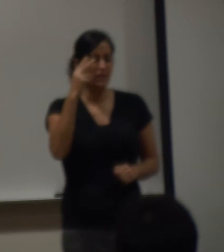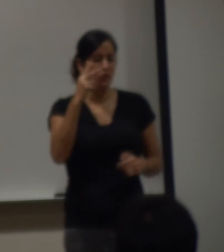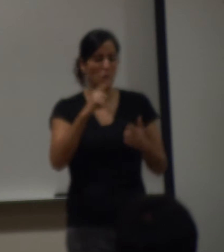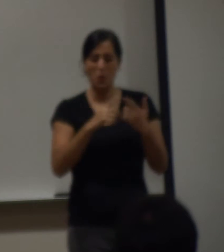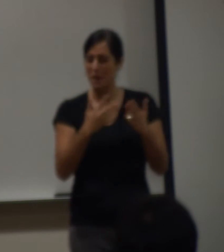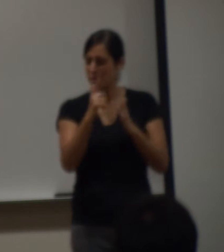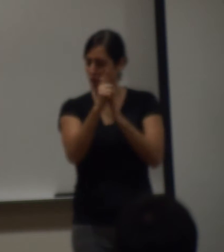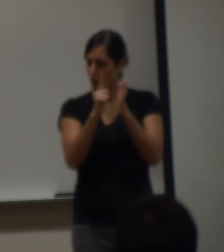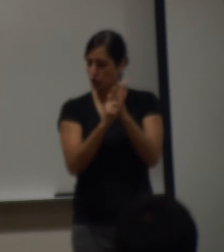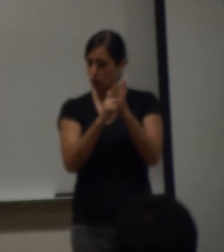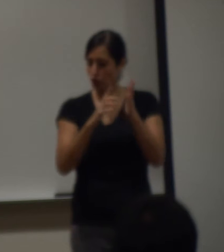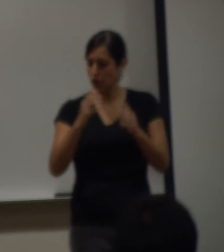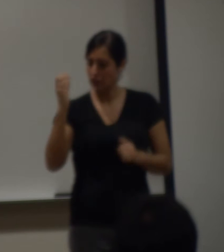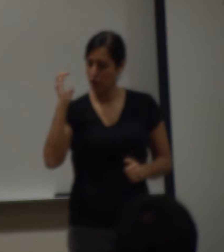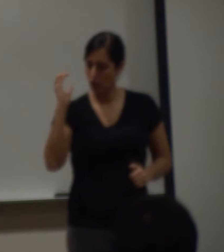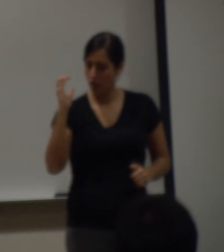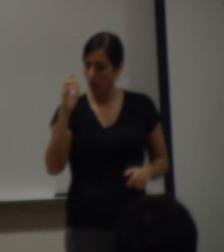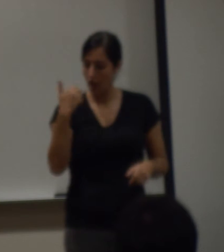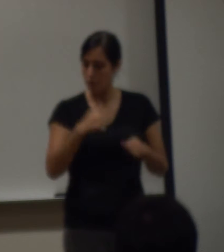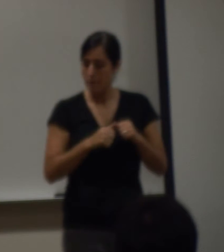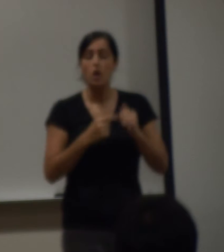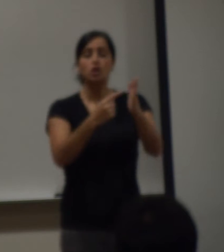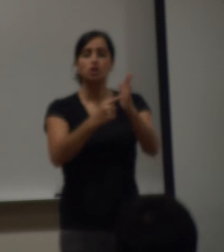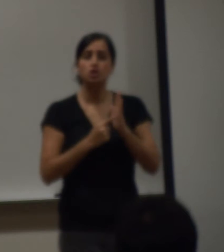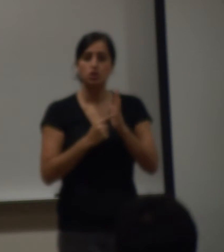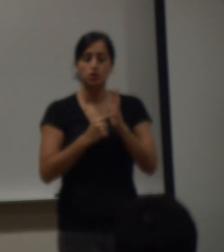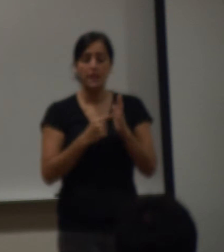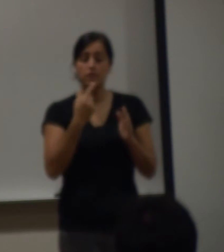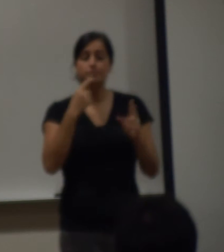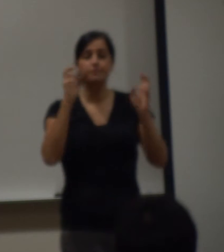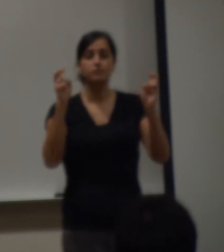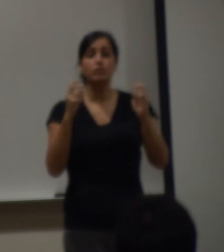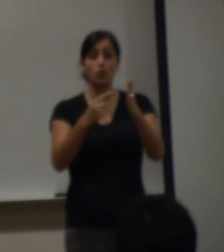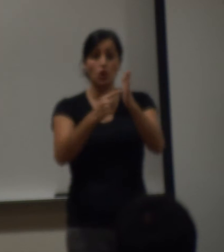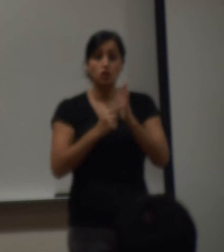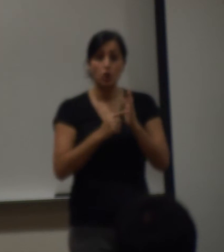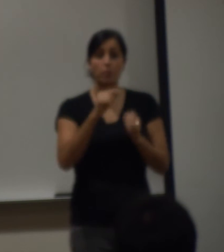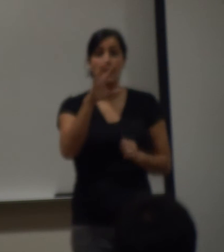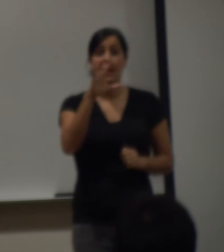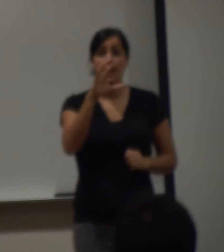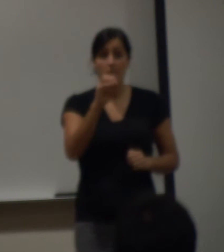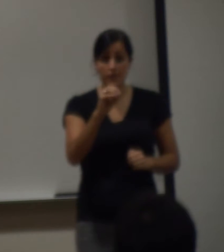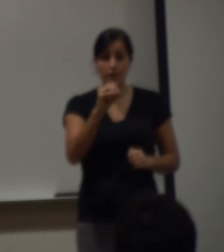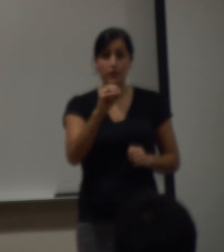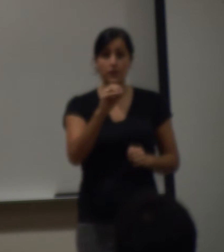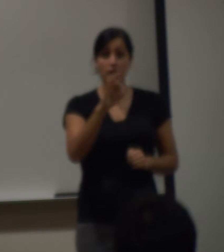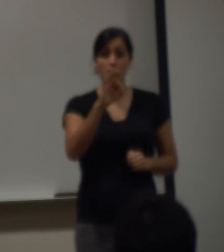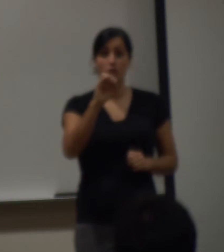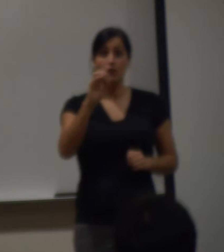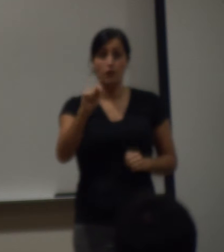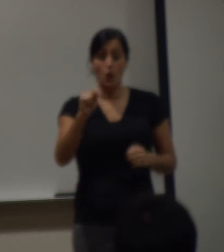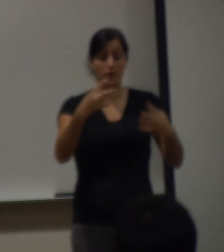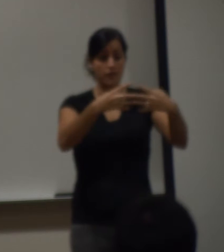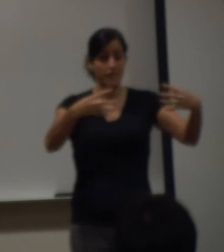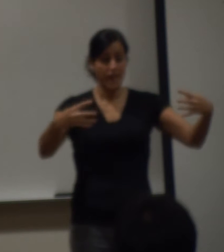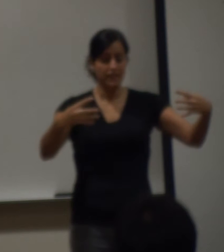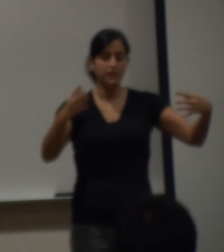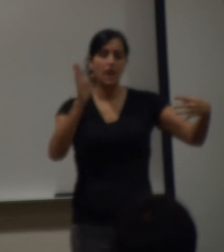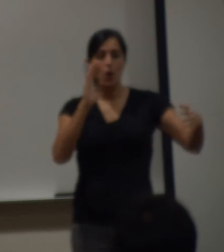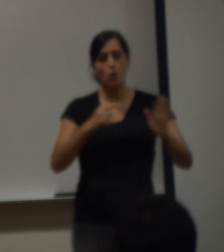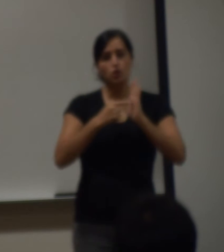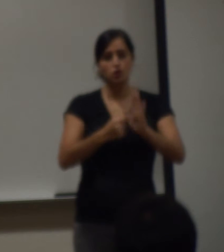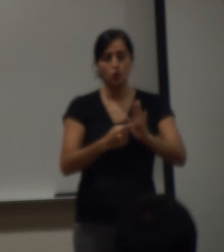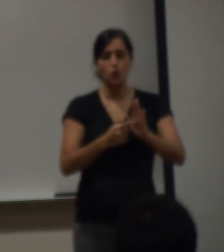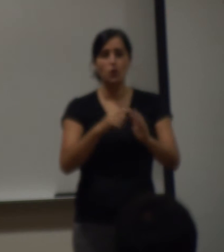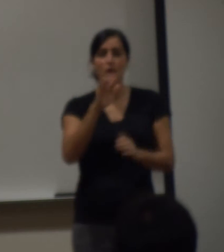at the time she said it, show me a 50-foot fence, I'll show you a 51-foot ladder. People are going to